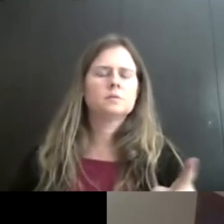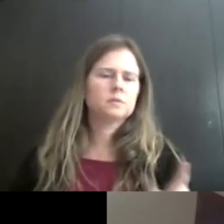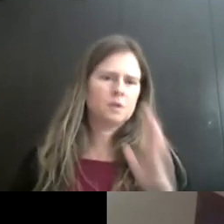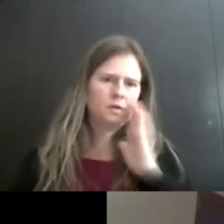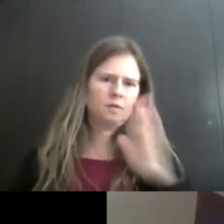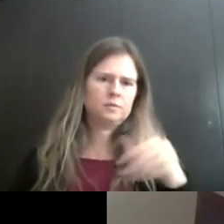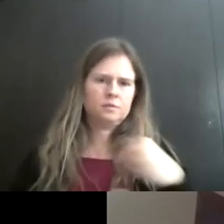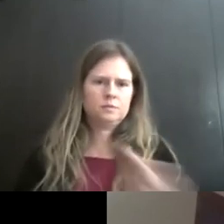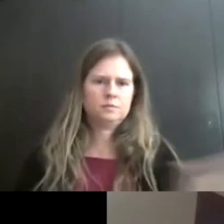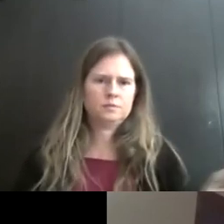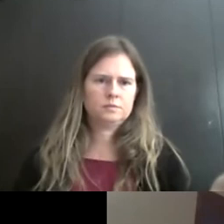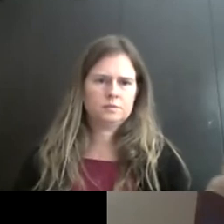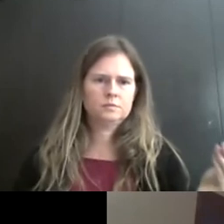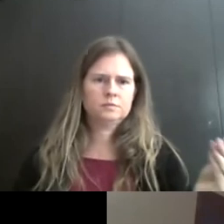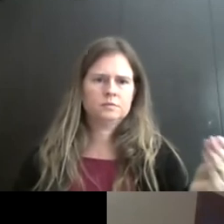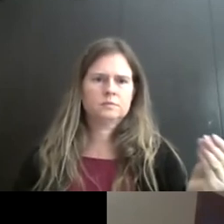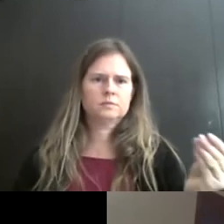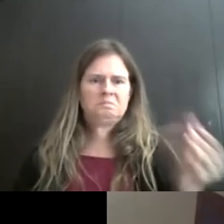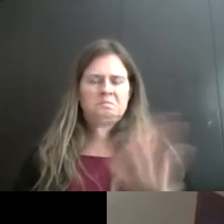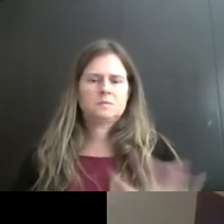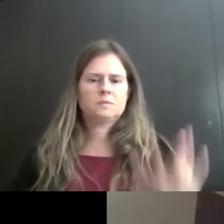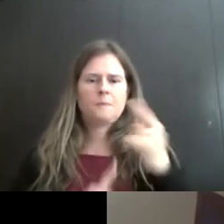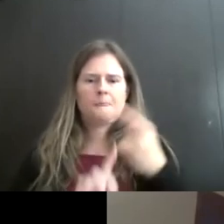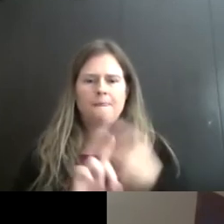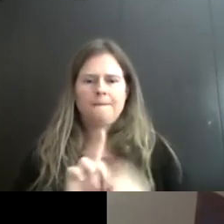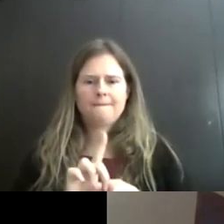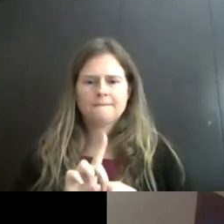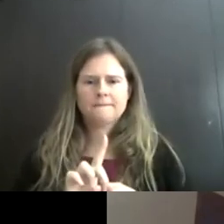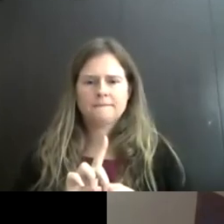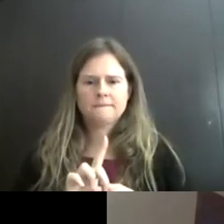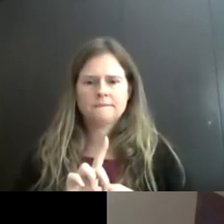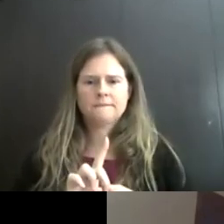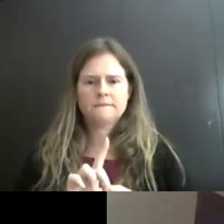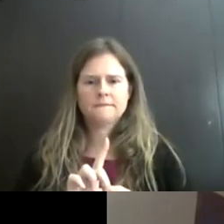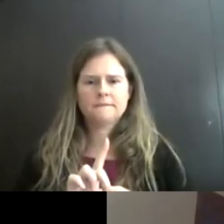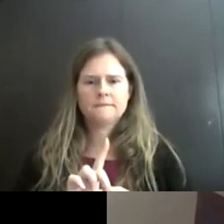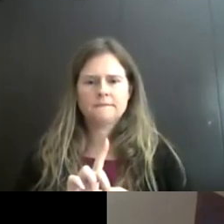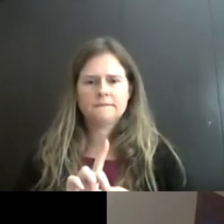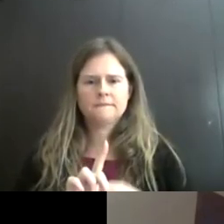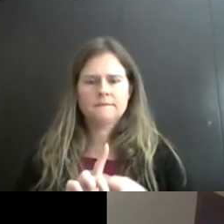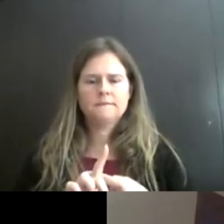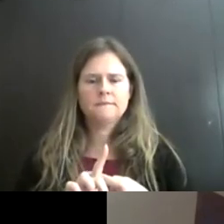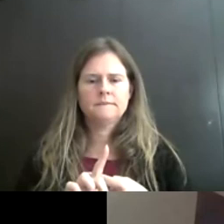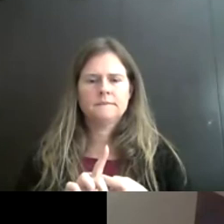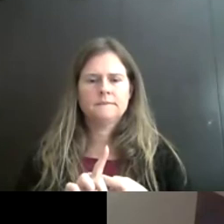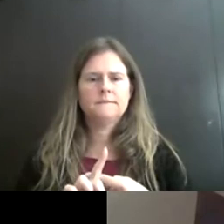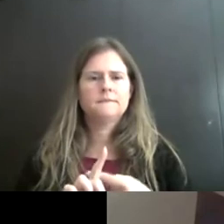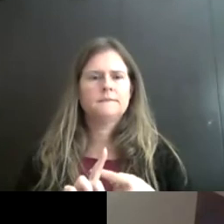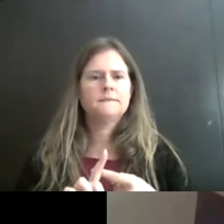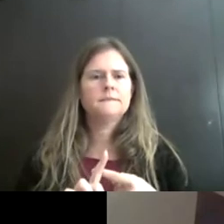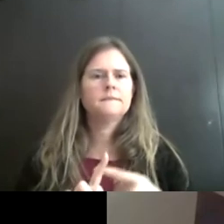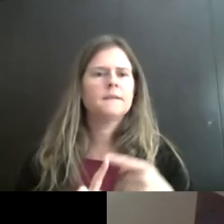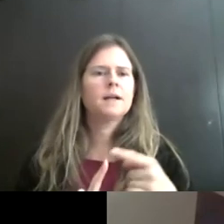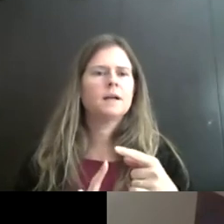next month or so. And this is Tata, the Tataviam Toi, a tribal story